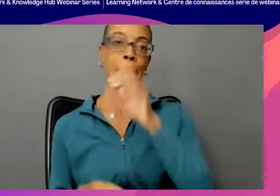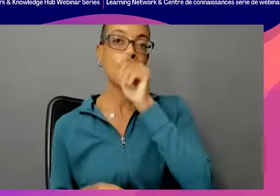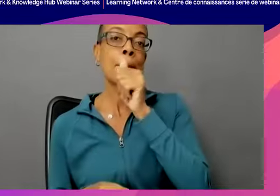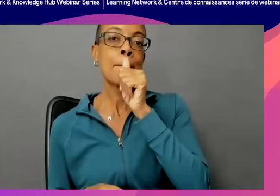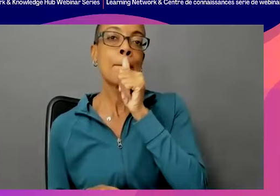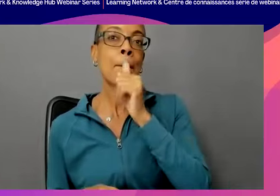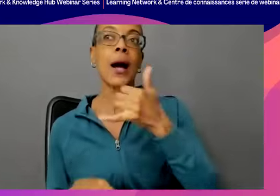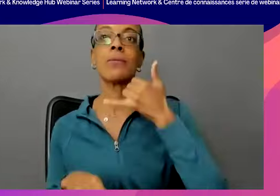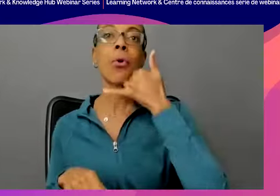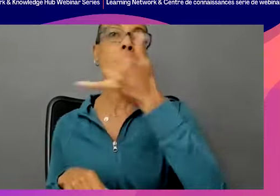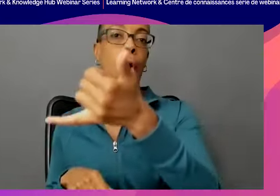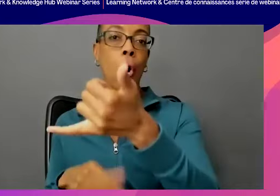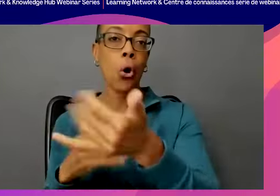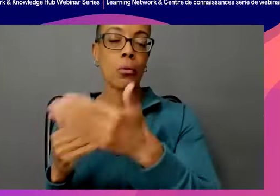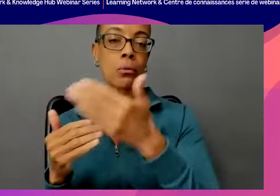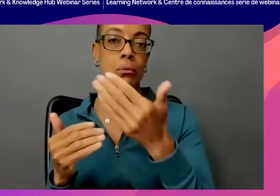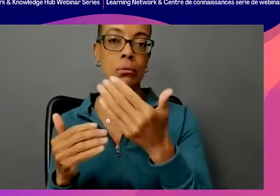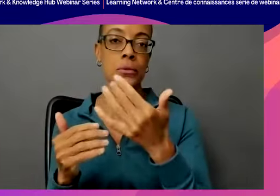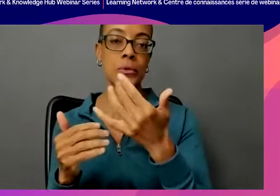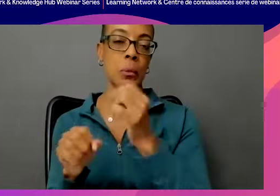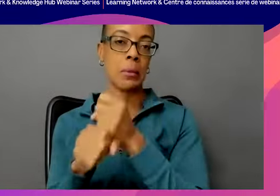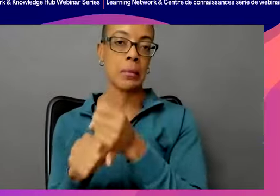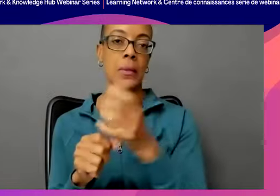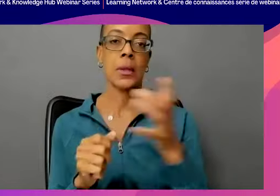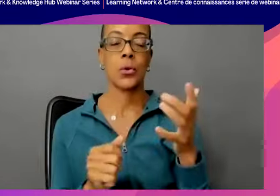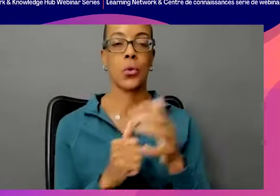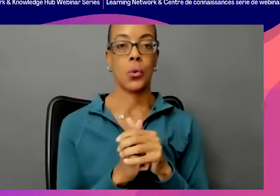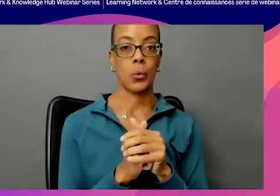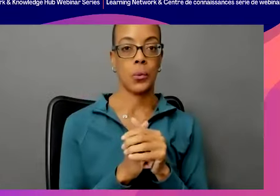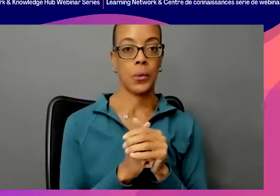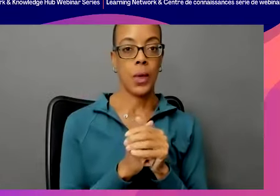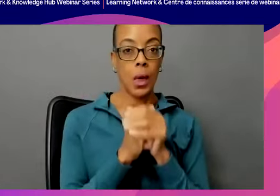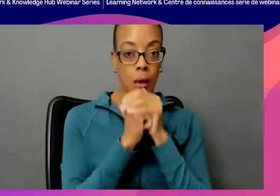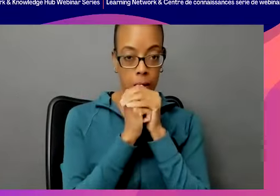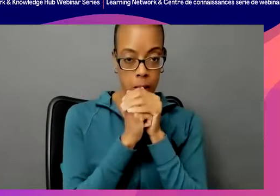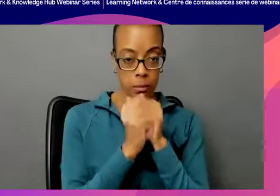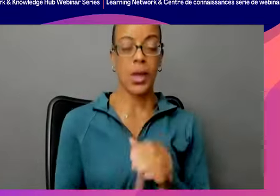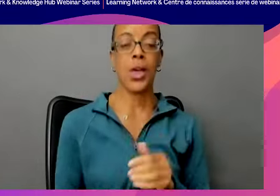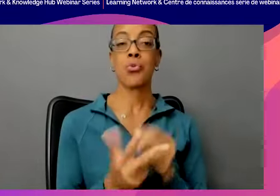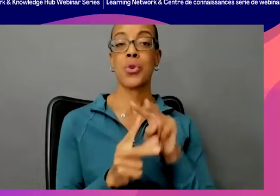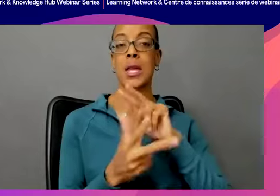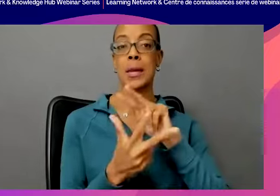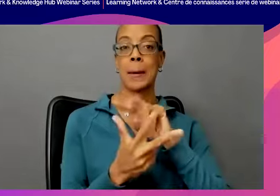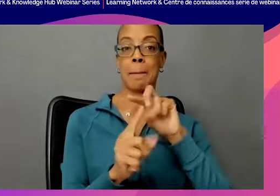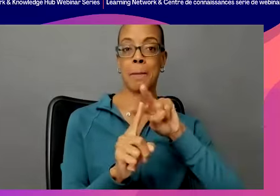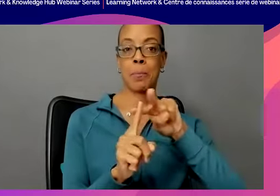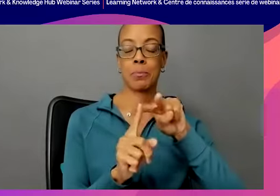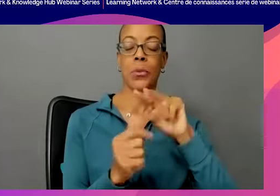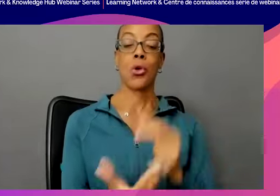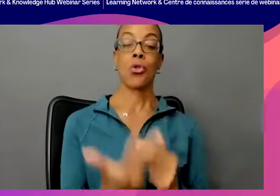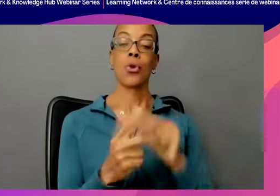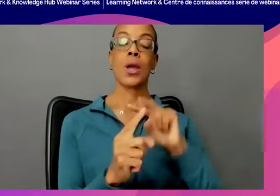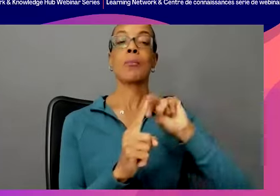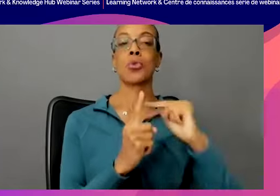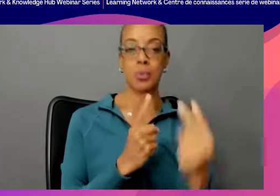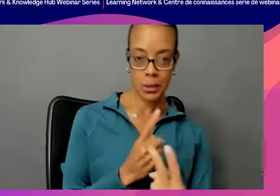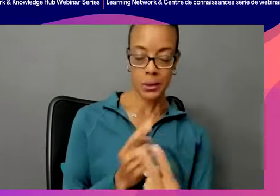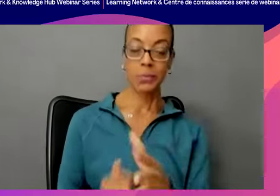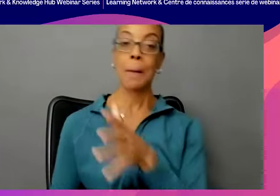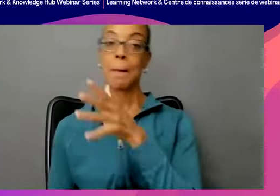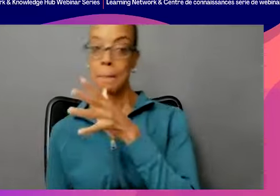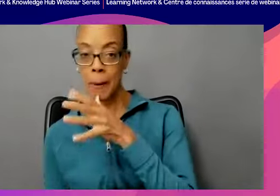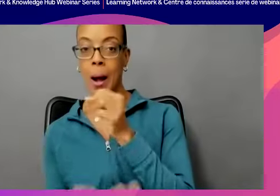the approach that they would have taken in their perspective as a mom, a social worker, and a nurse. I want to remind you that these are real scenarios and real families, so